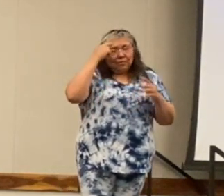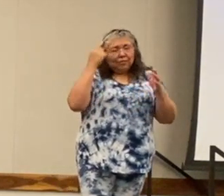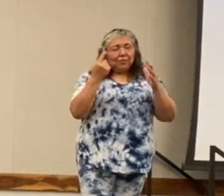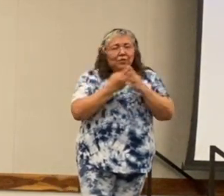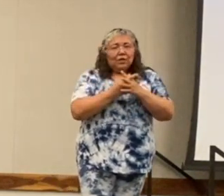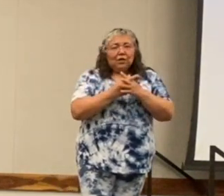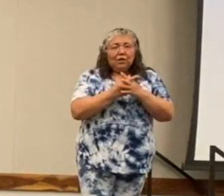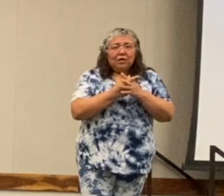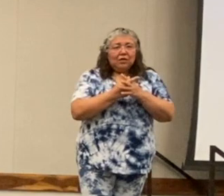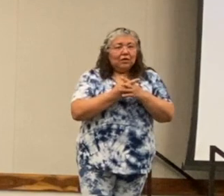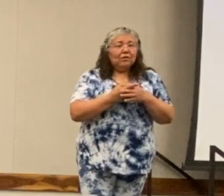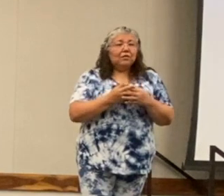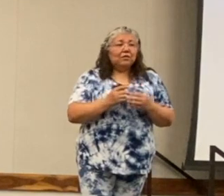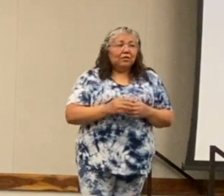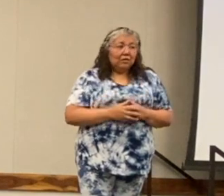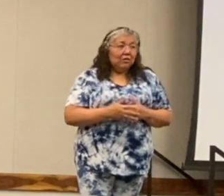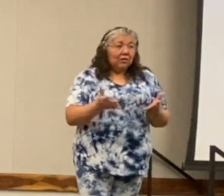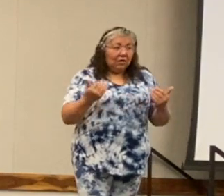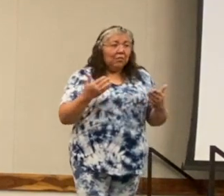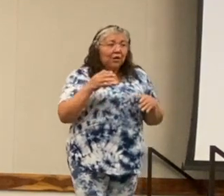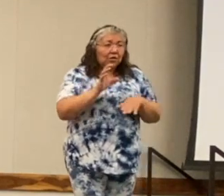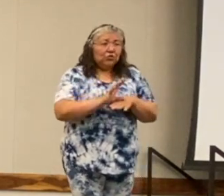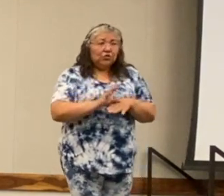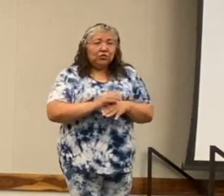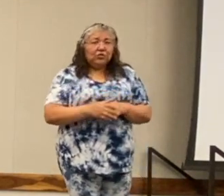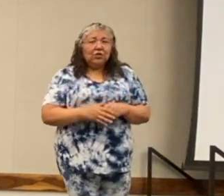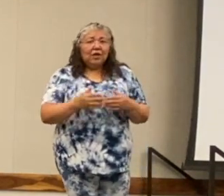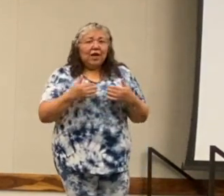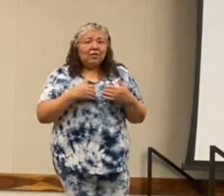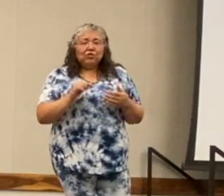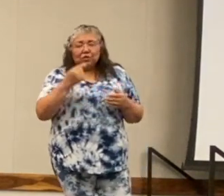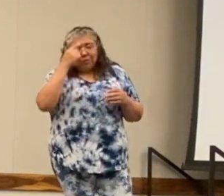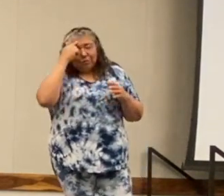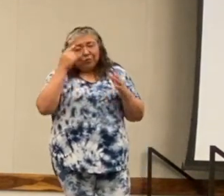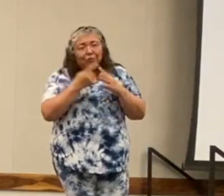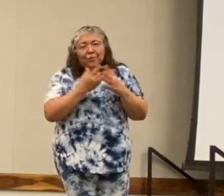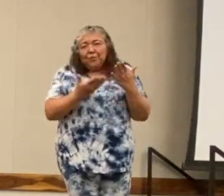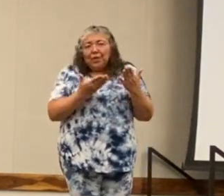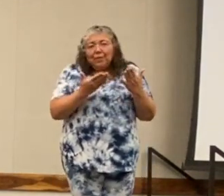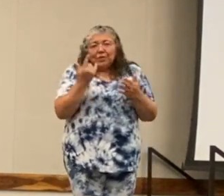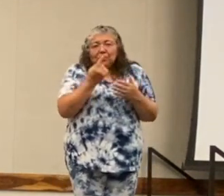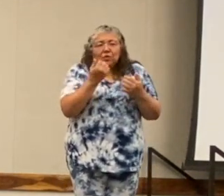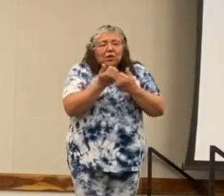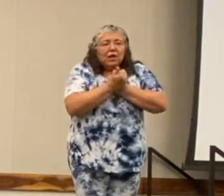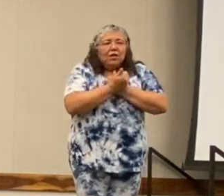nowhere? Come on, church. Yeah. You ever had somebody, right? Maybe it was a loved one,